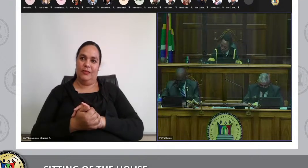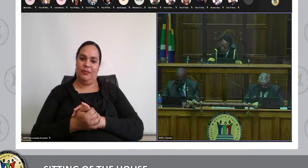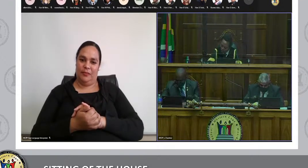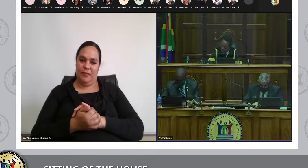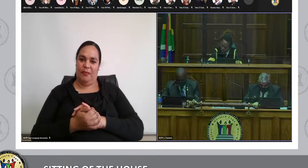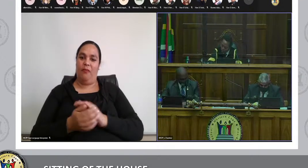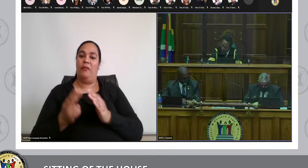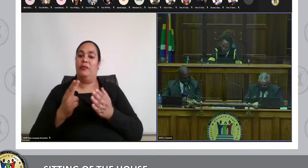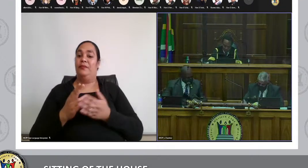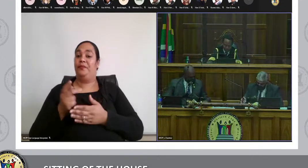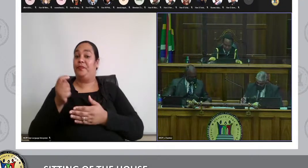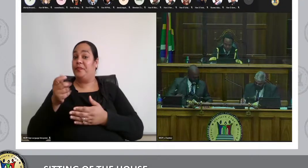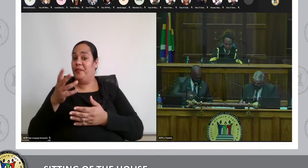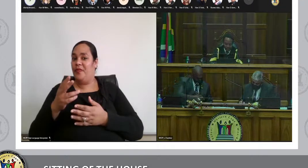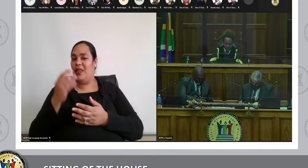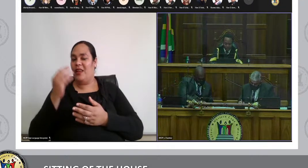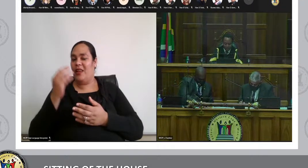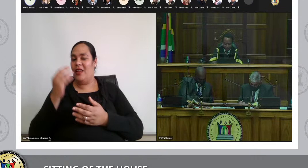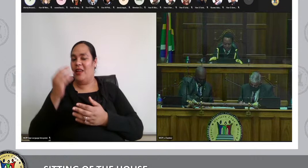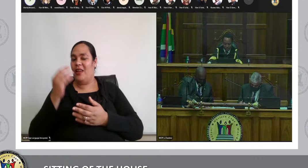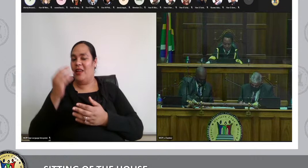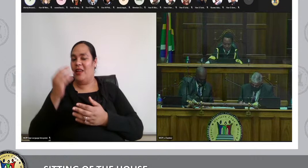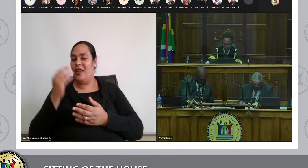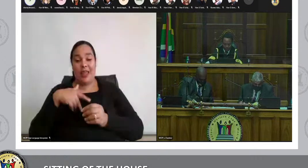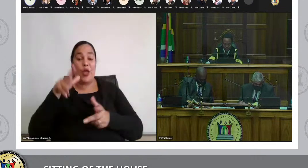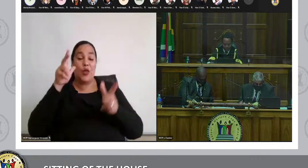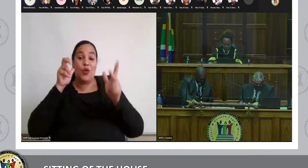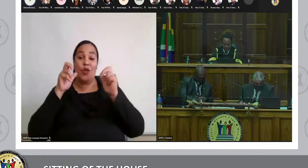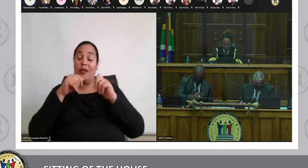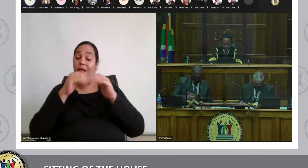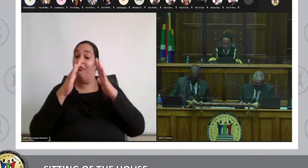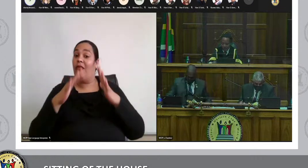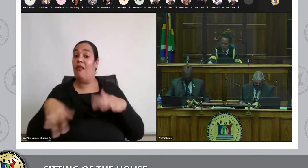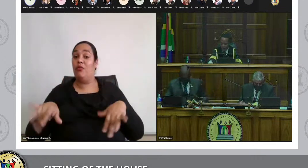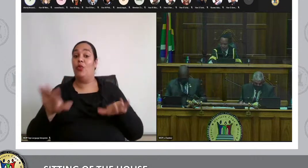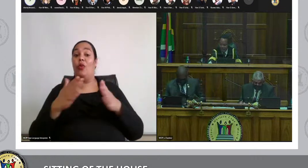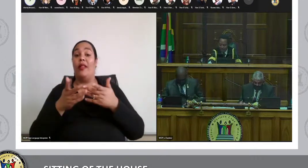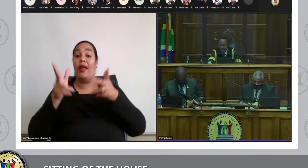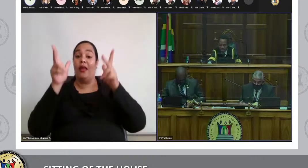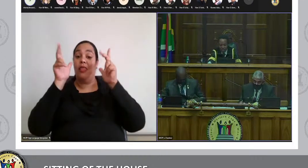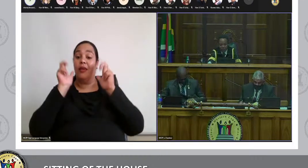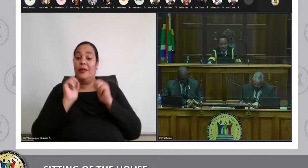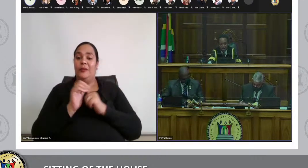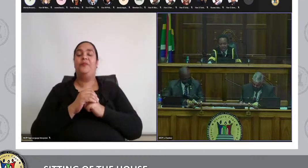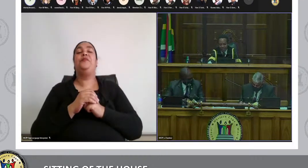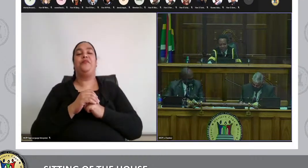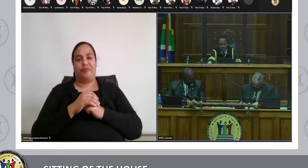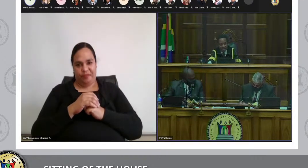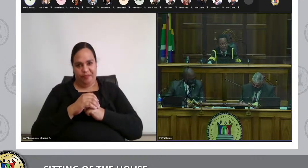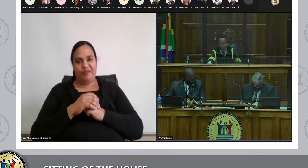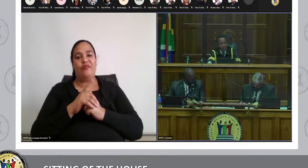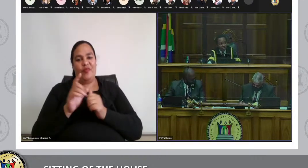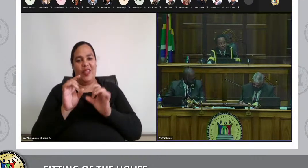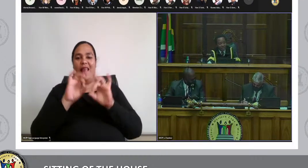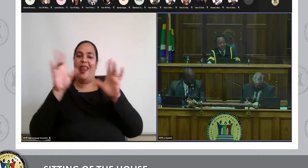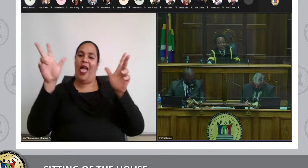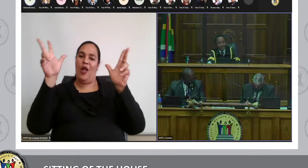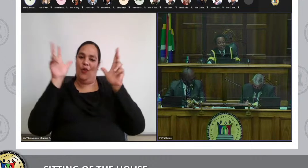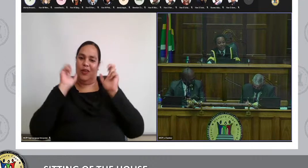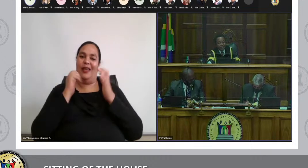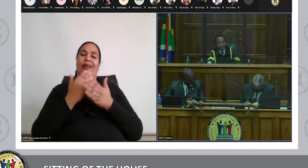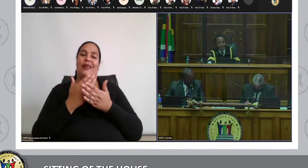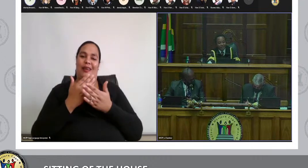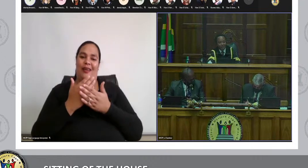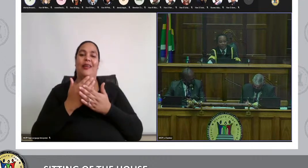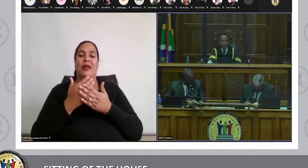Honourable Speaker, good afternoon. And am I audible to the House? Yes, you are loud and clear, Honourable Minister.